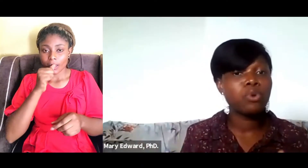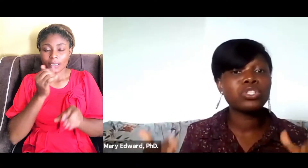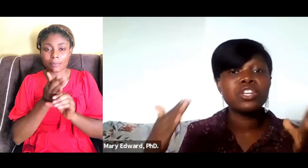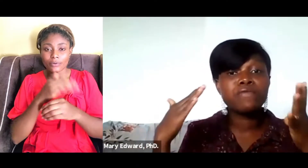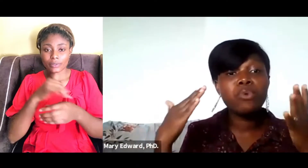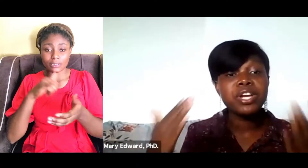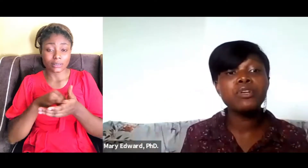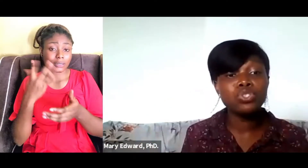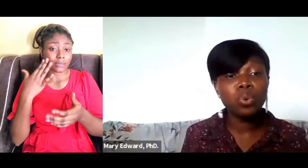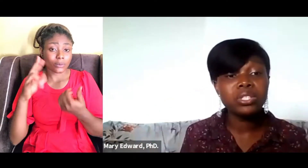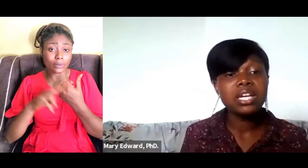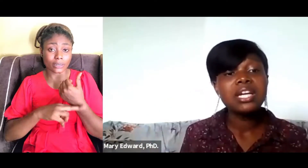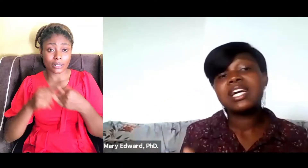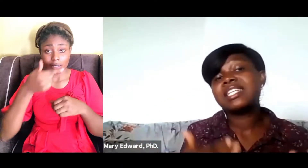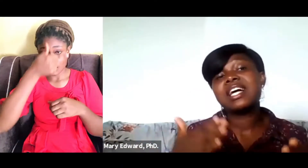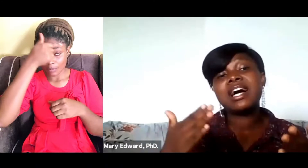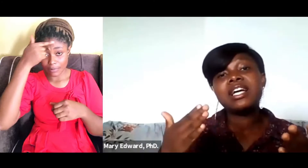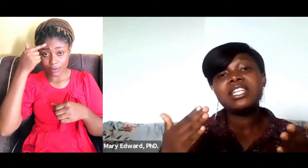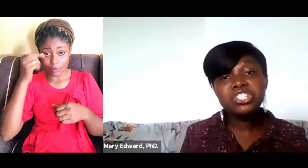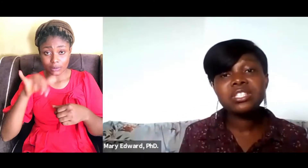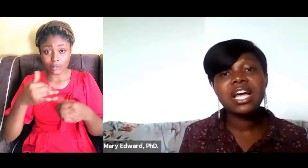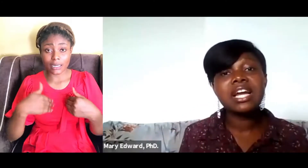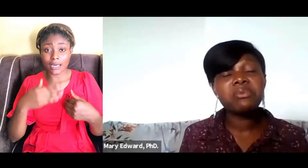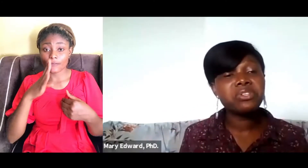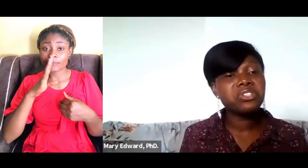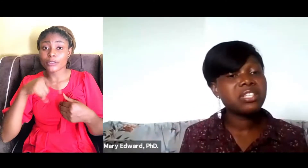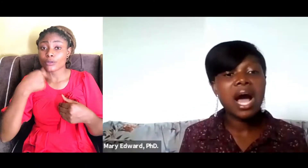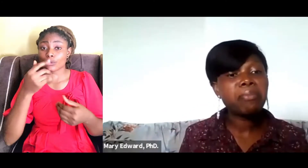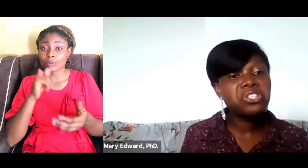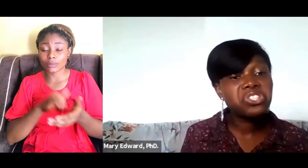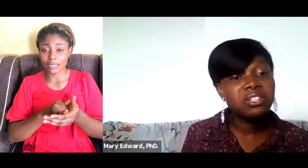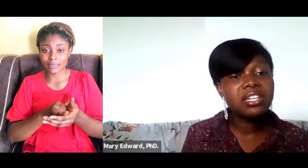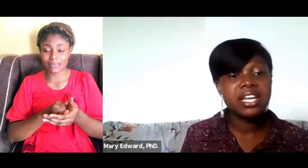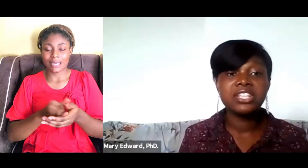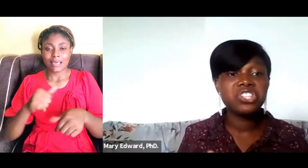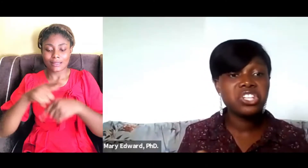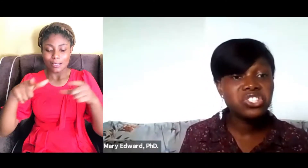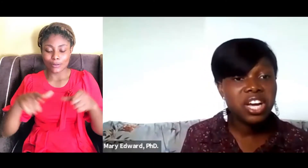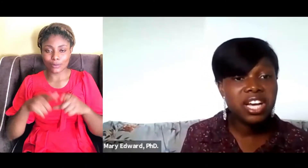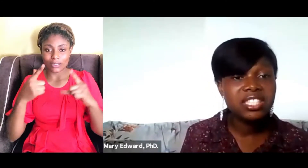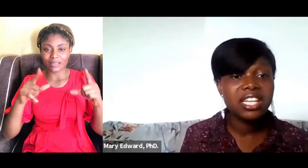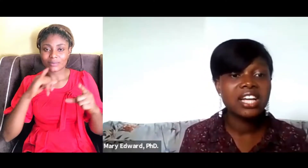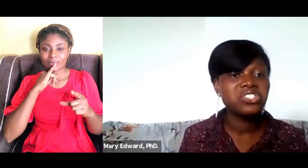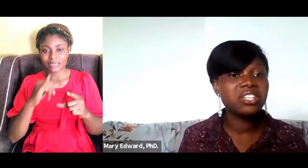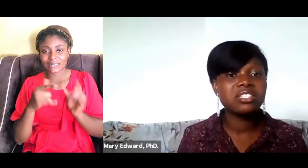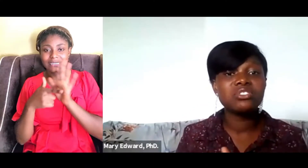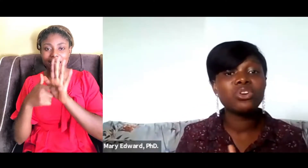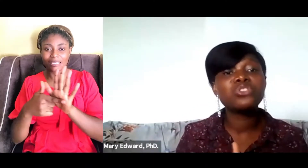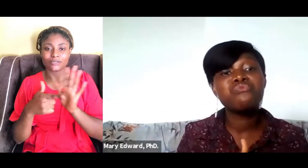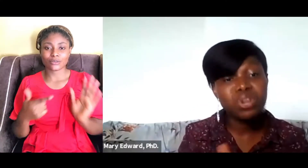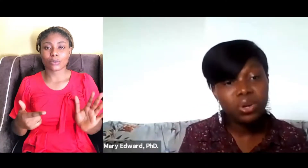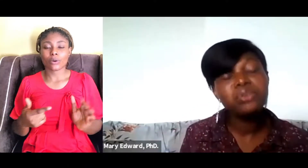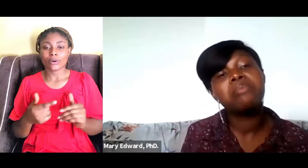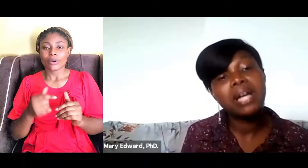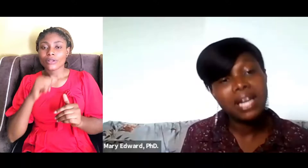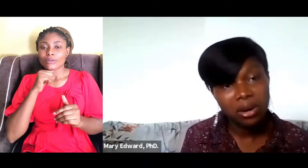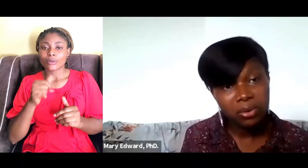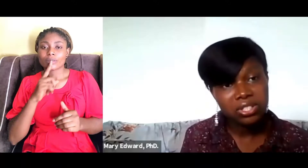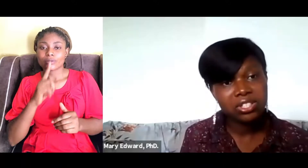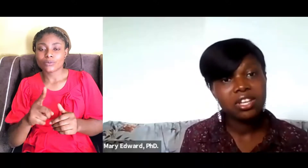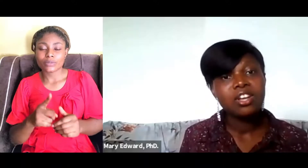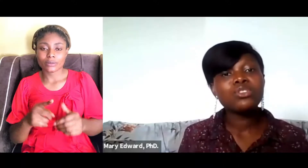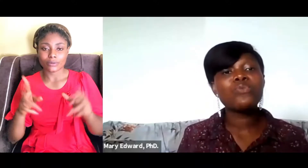among them because they've already been told that their indigenous sign languages are pidgin, they are gestures, they are just not real